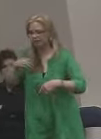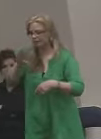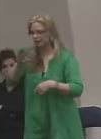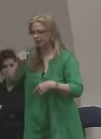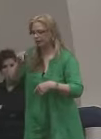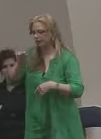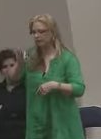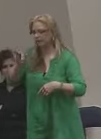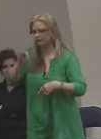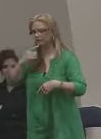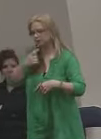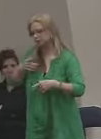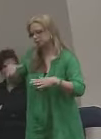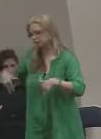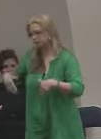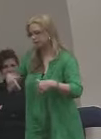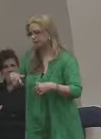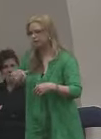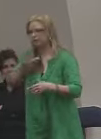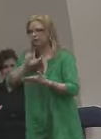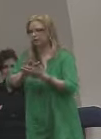home.